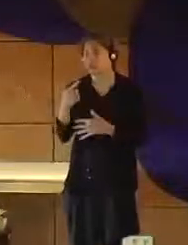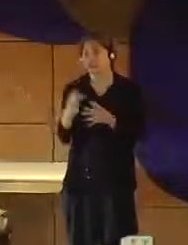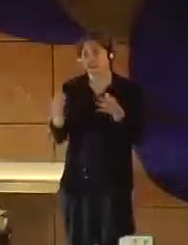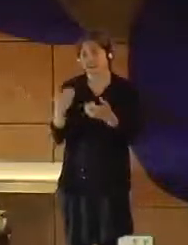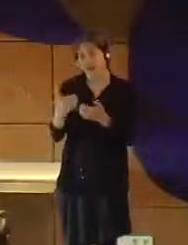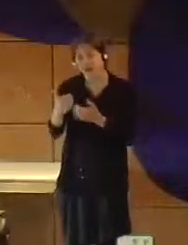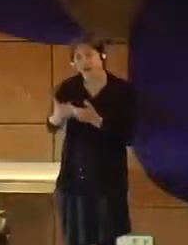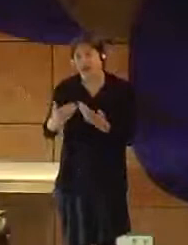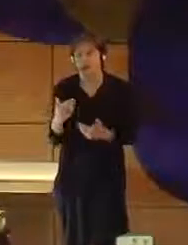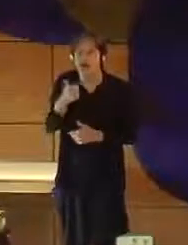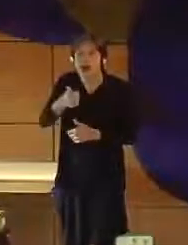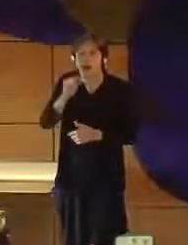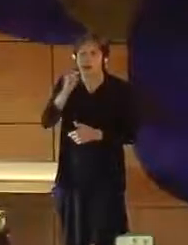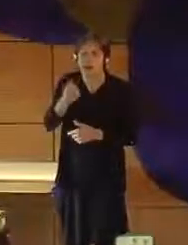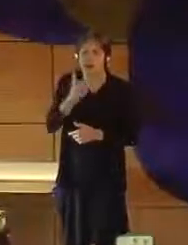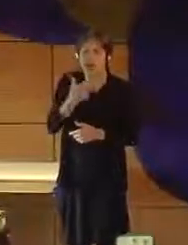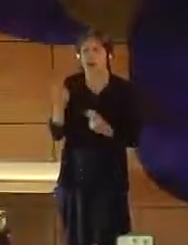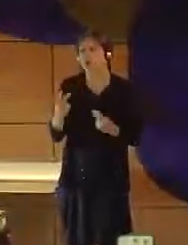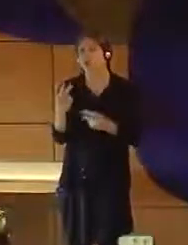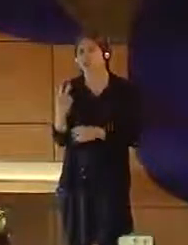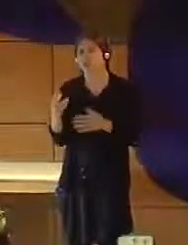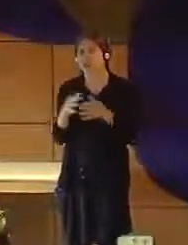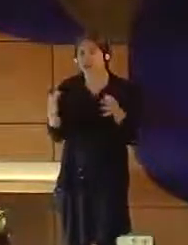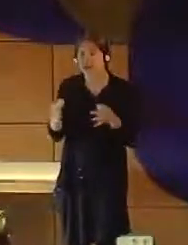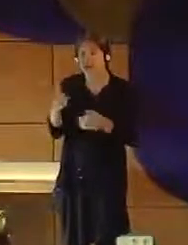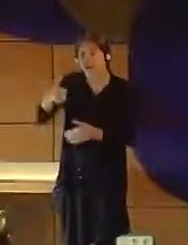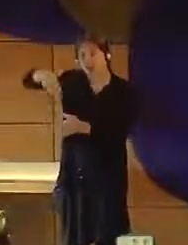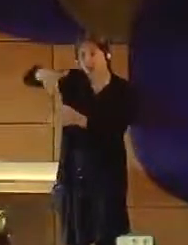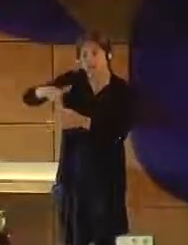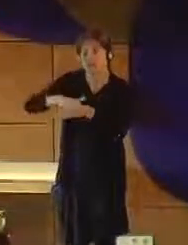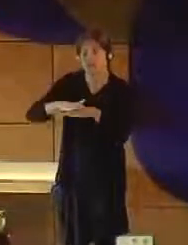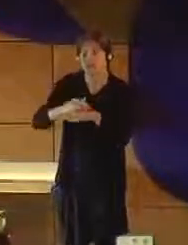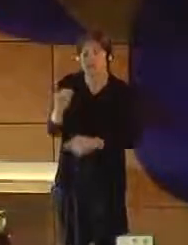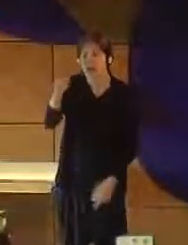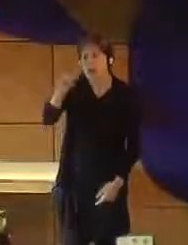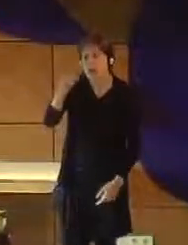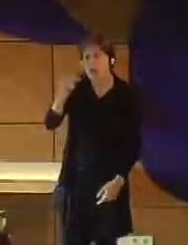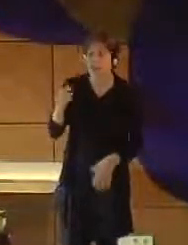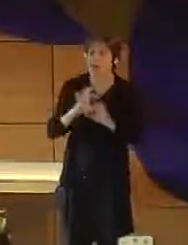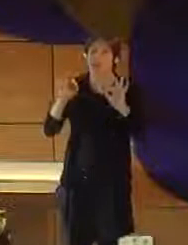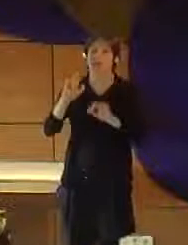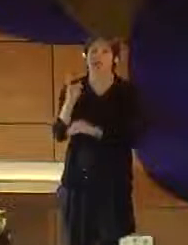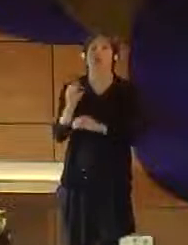or very small doses, I think it's better than nothing. Remember, I still see